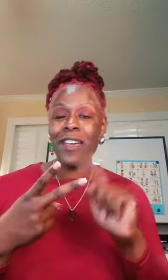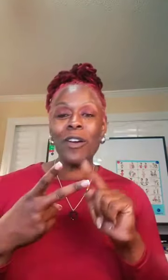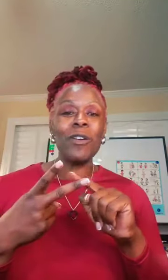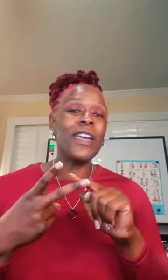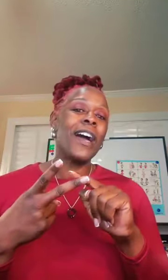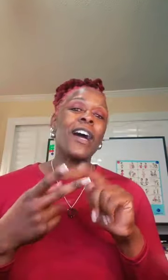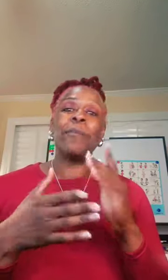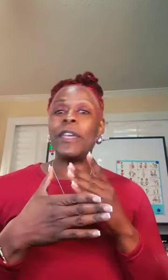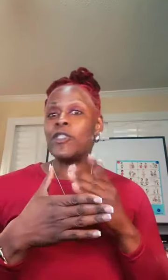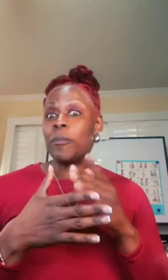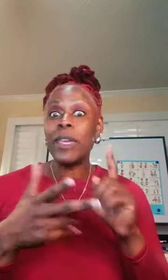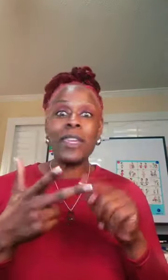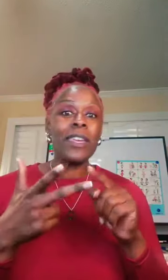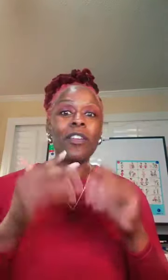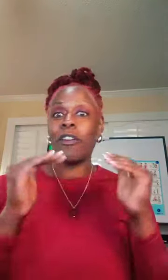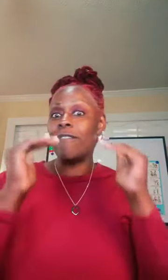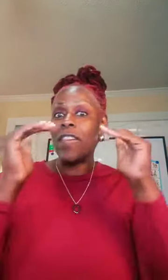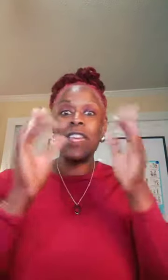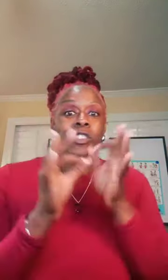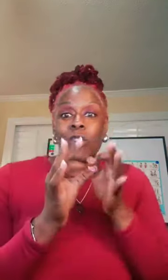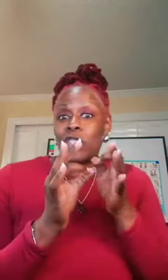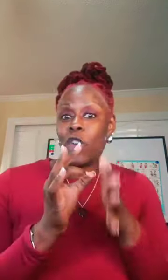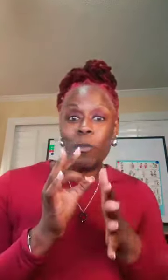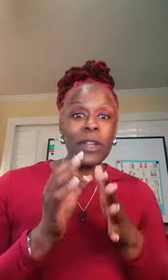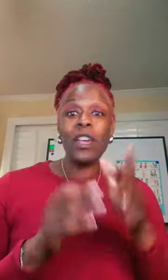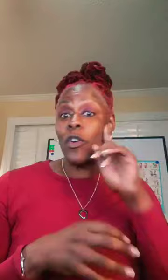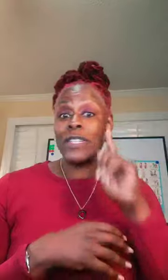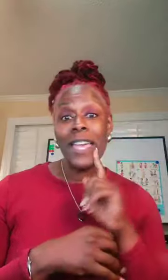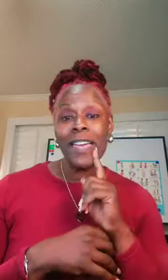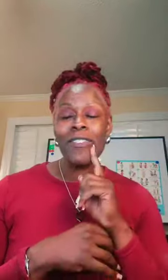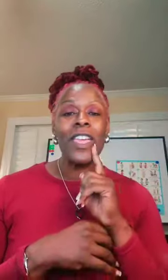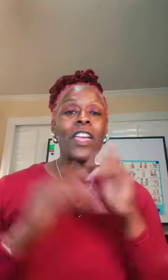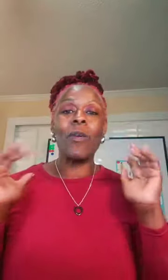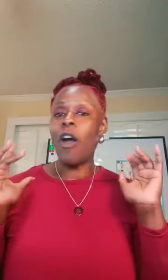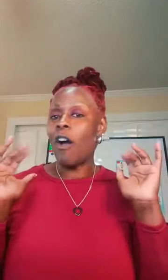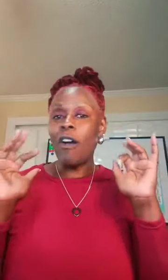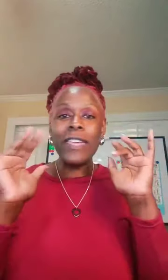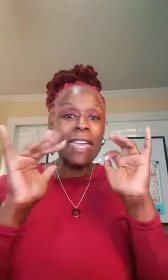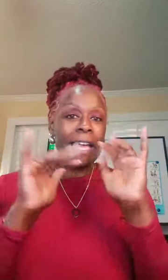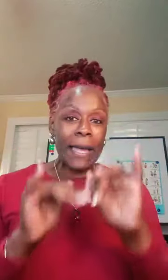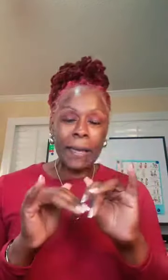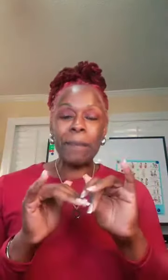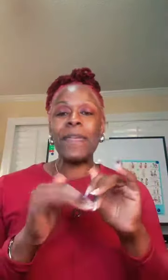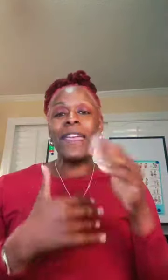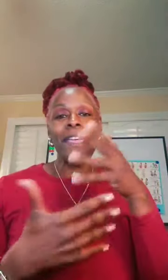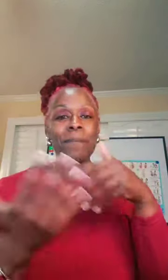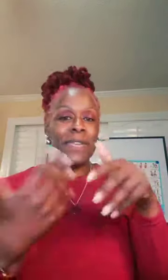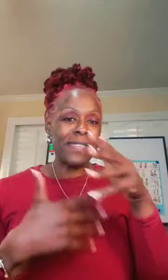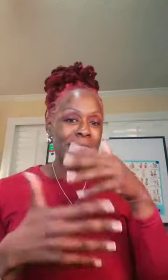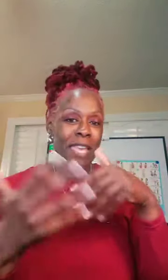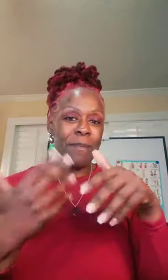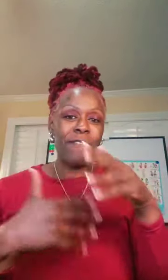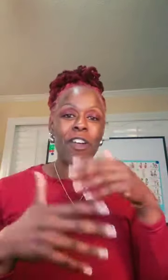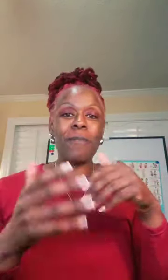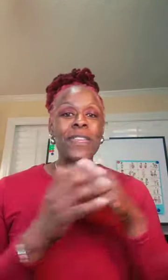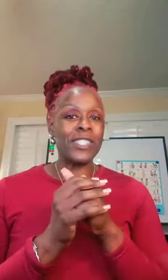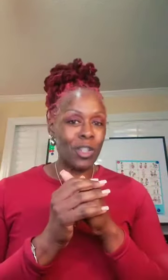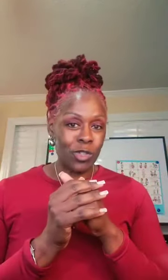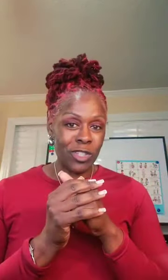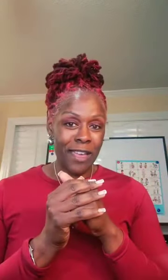ASL, intermediate or advanced or interpreting or deaf, all can come and be in the same environment and